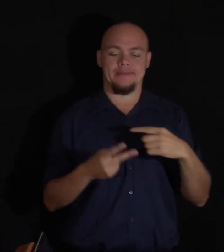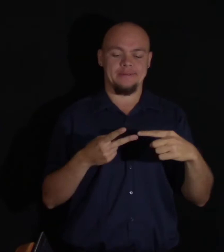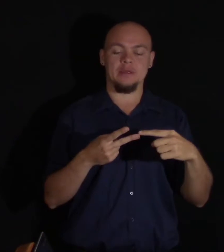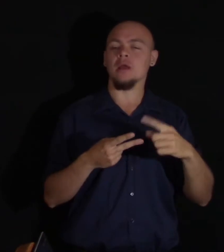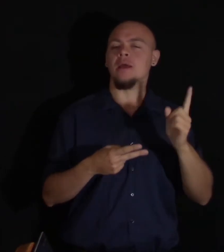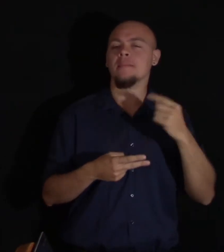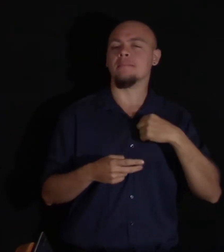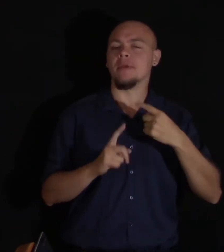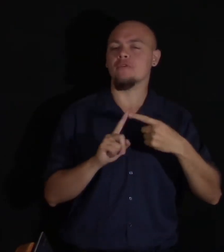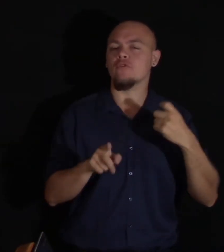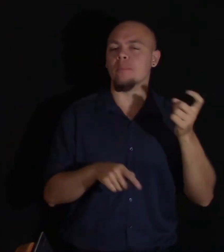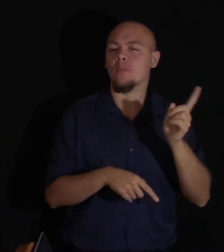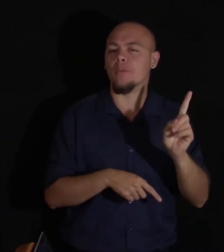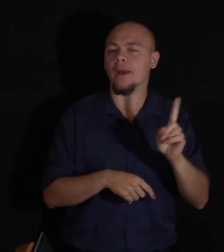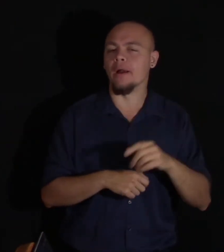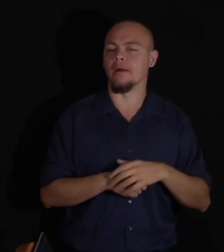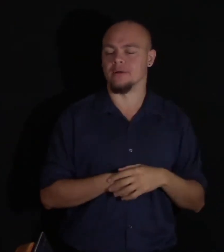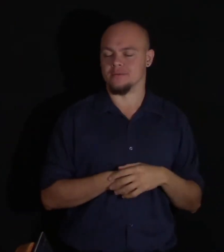am I from?